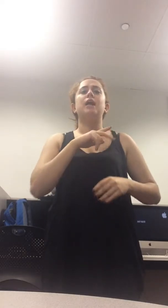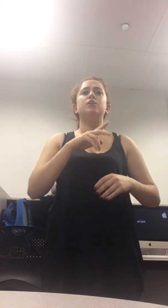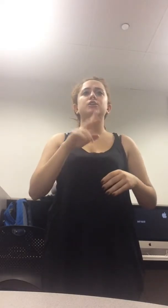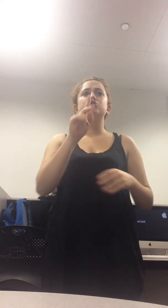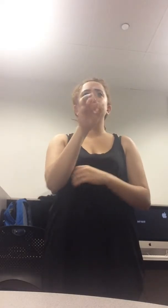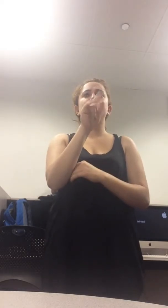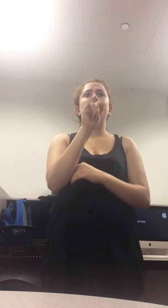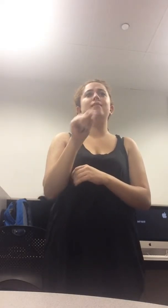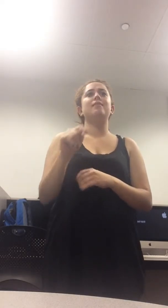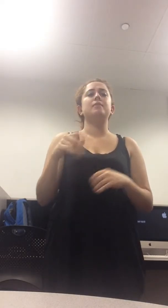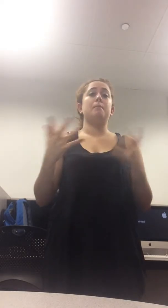Personality trait.